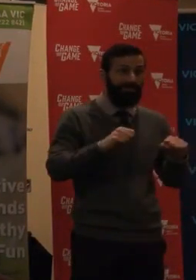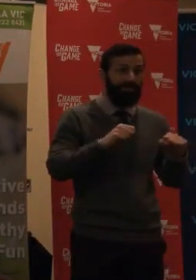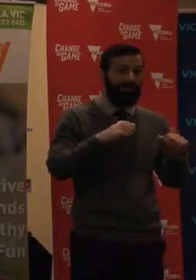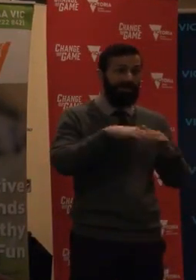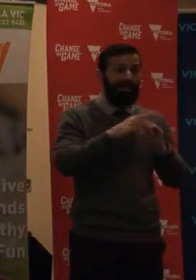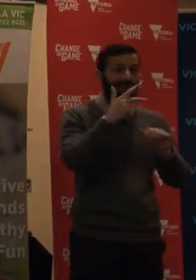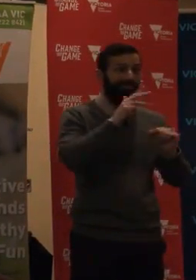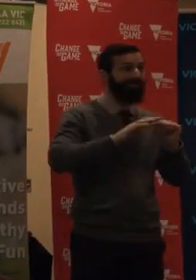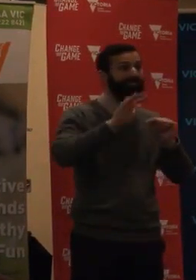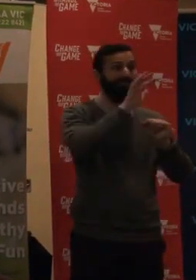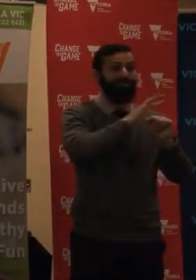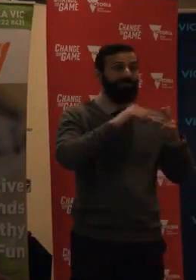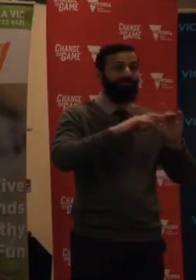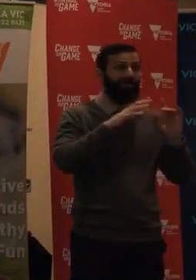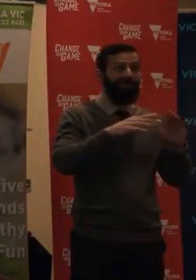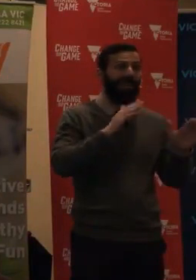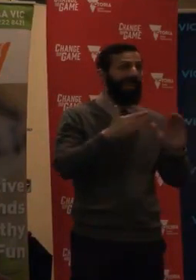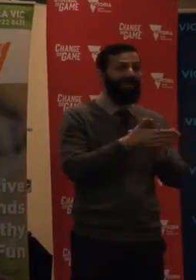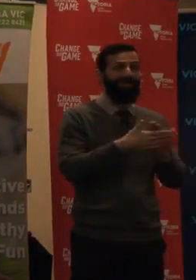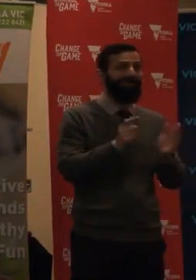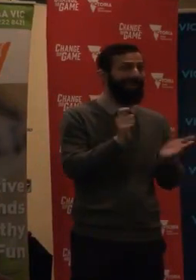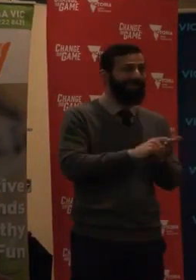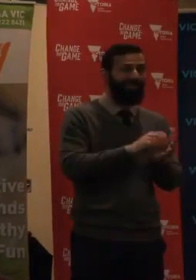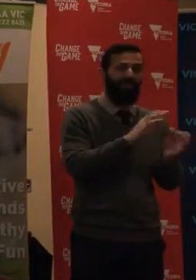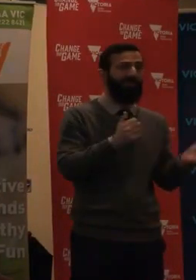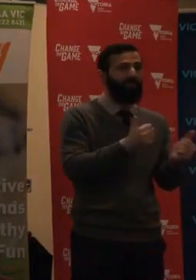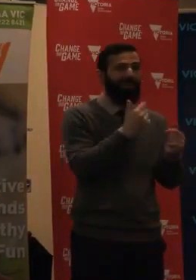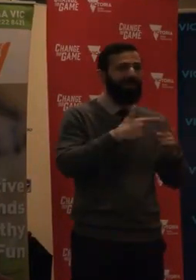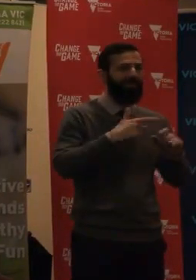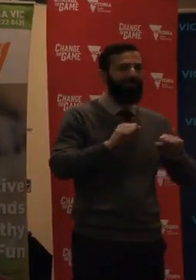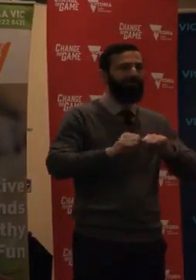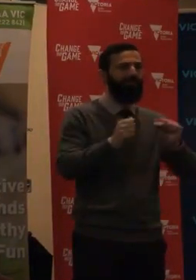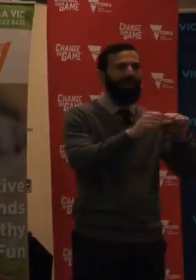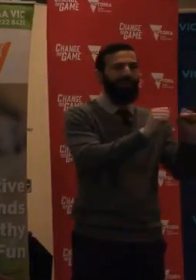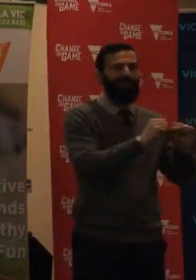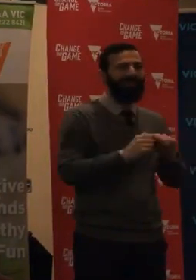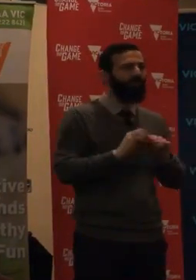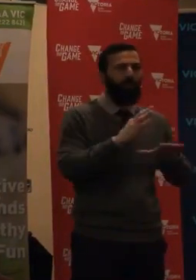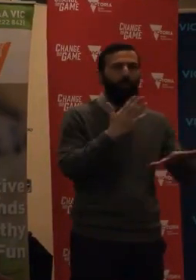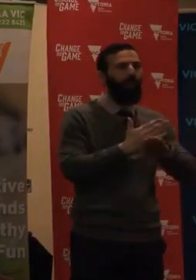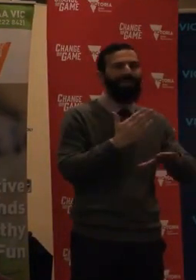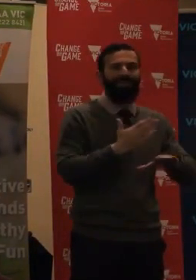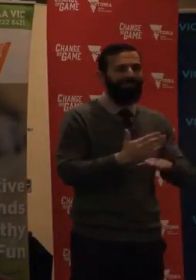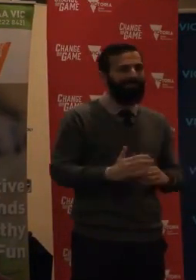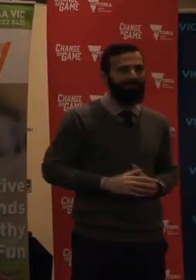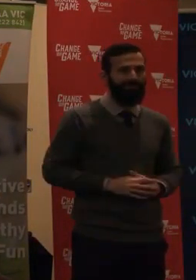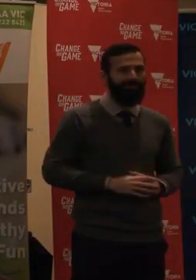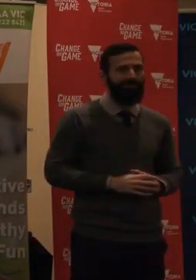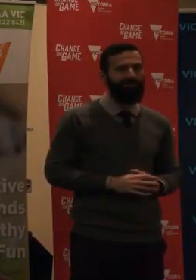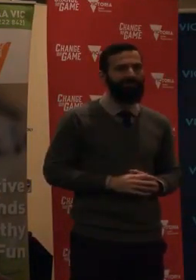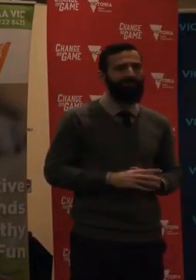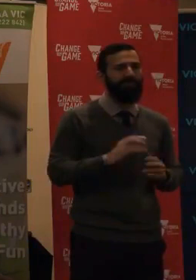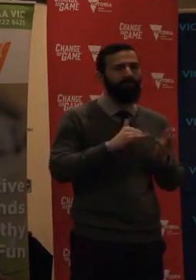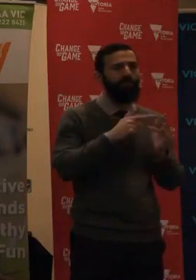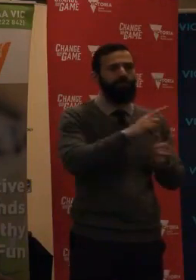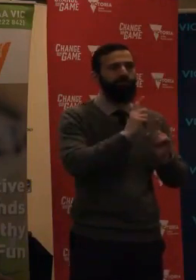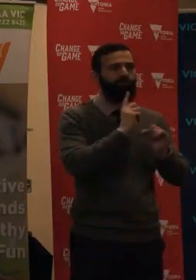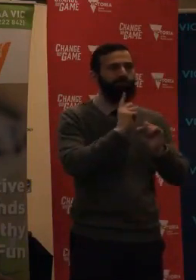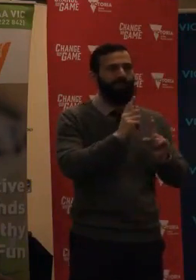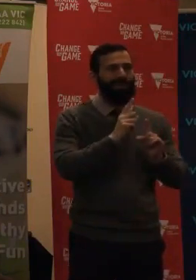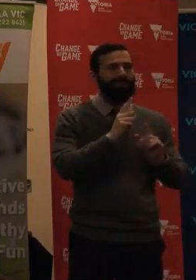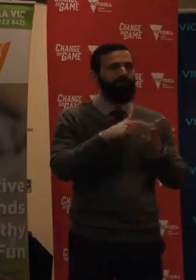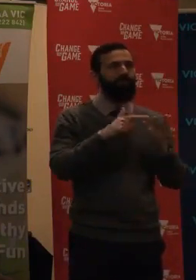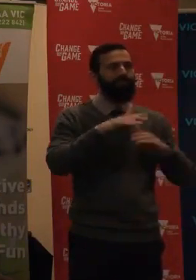8 jurisdictions was underfunded, inefficient and fragmented, and it wasn't working. So it recommended the establishment